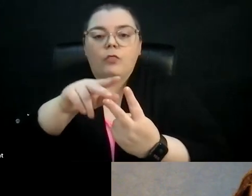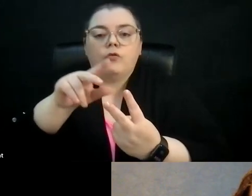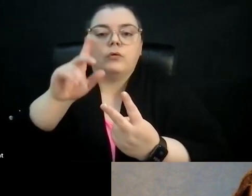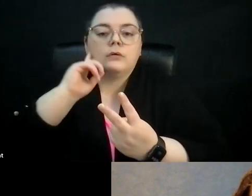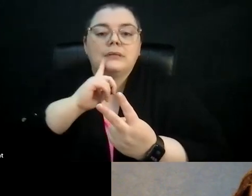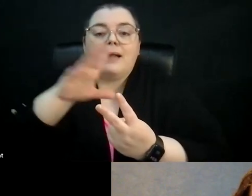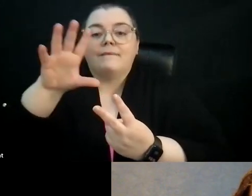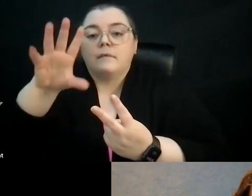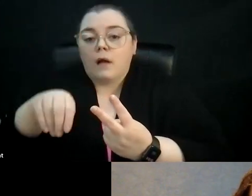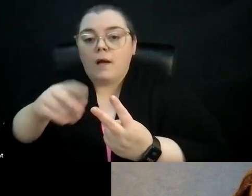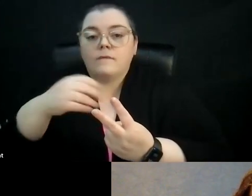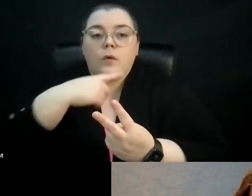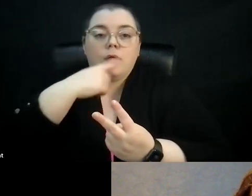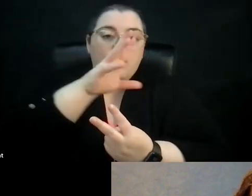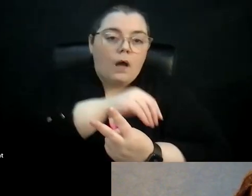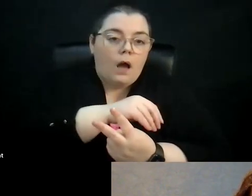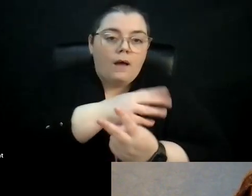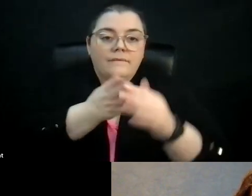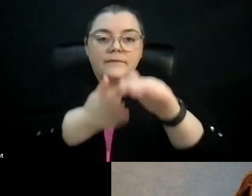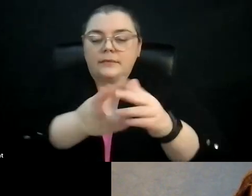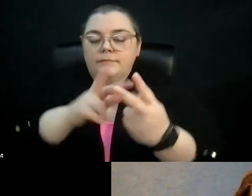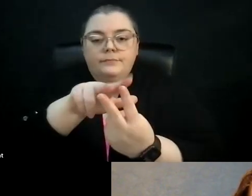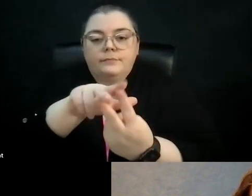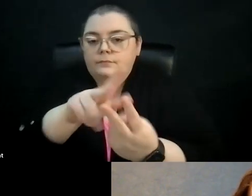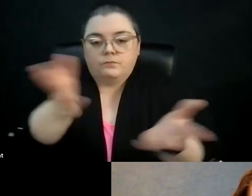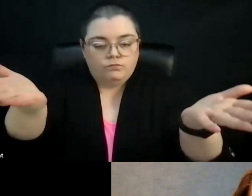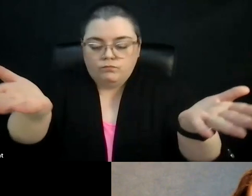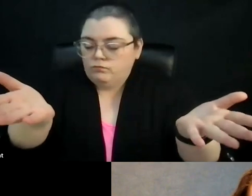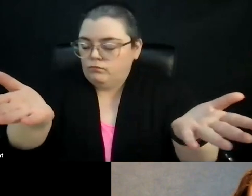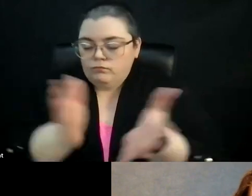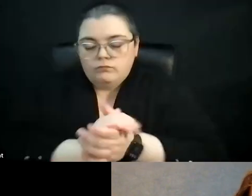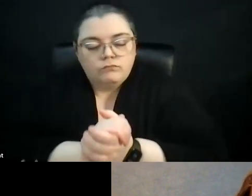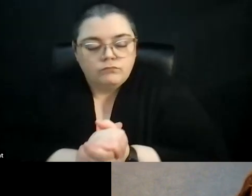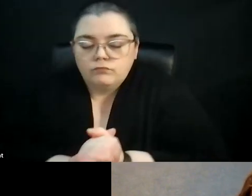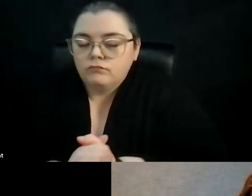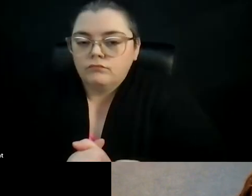And Rain is saying, either the deaf interpreter goes off or the hearing interpreter goes off. It really doesn't matter.